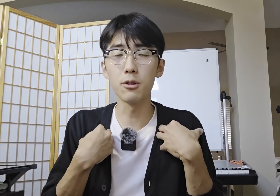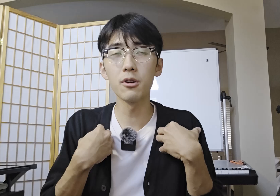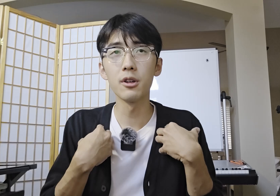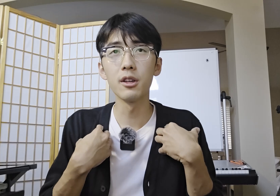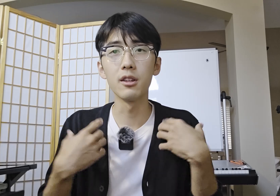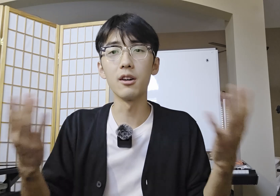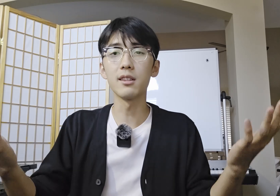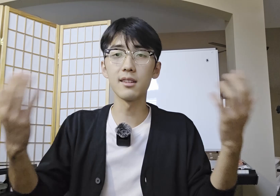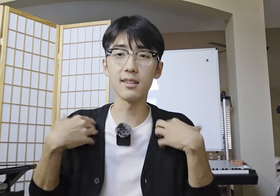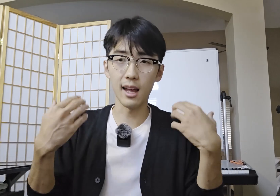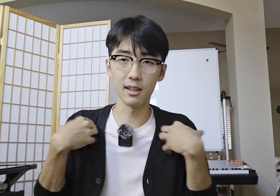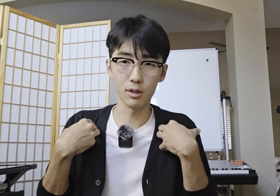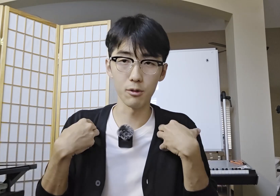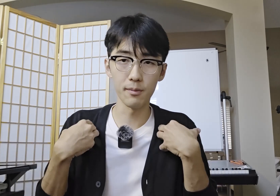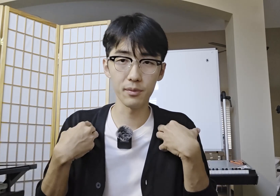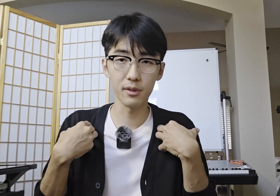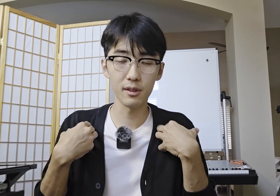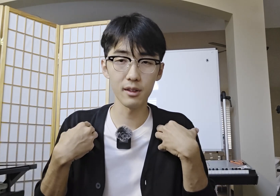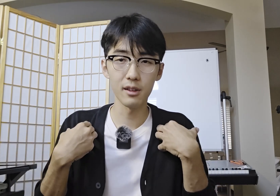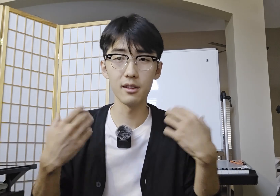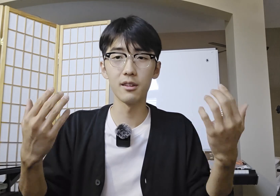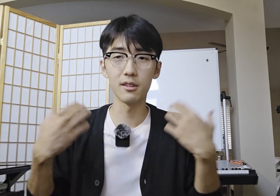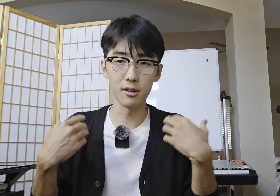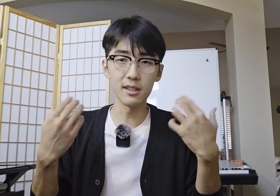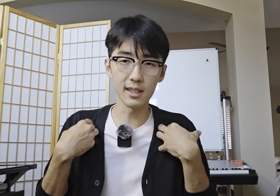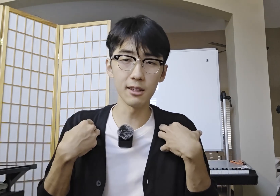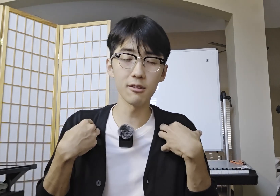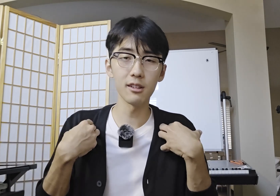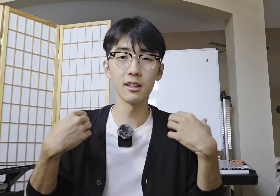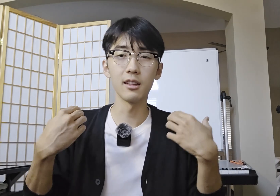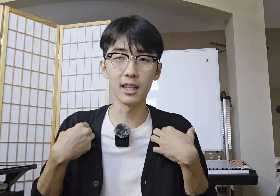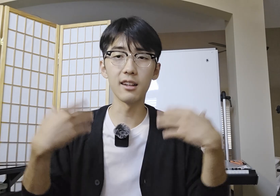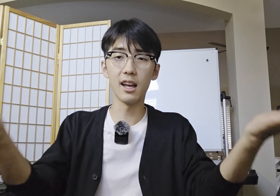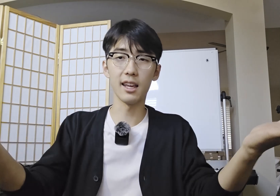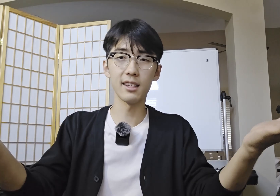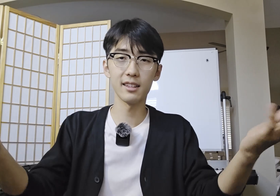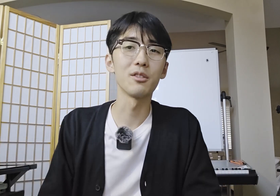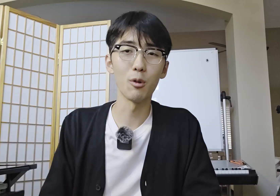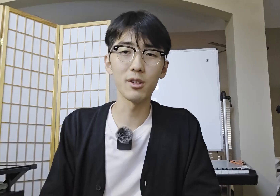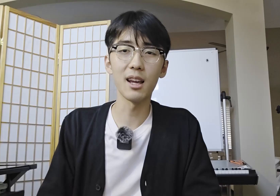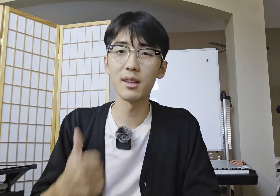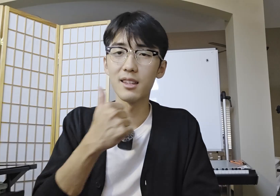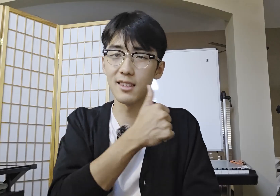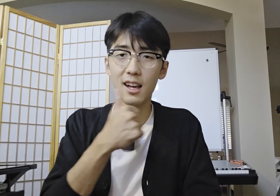hitsuyo, this is the sign language for it. So this is iru, iranai. So one more time.